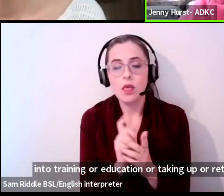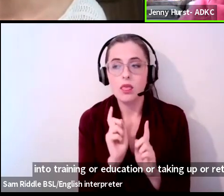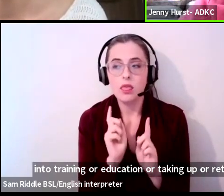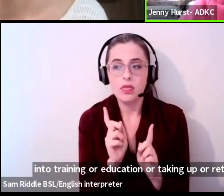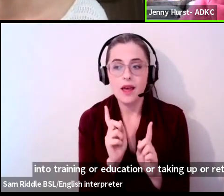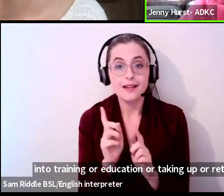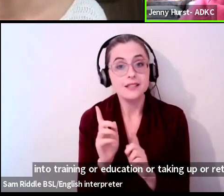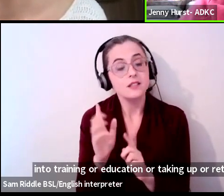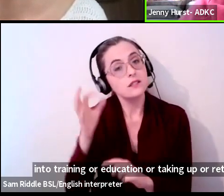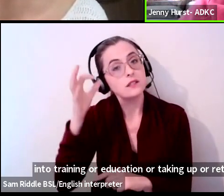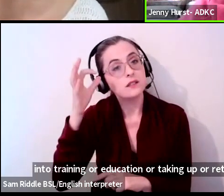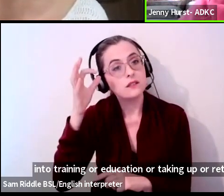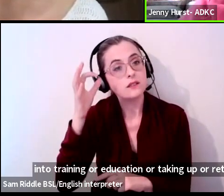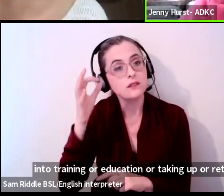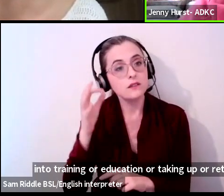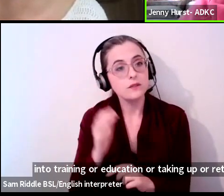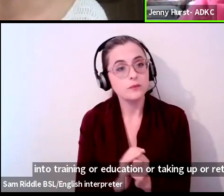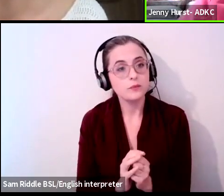by the local